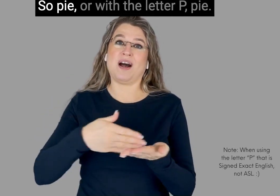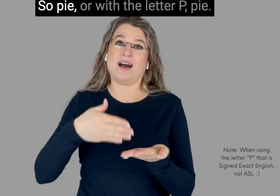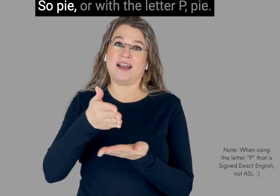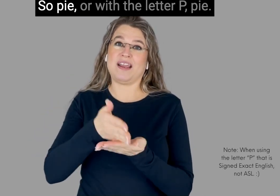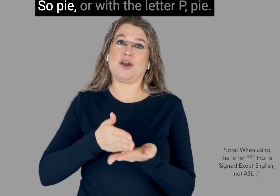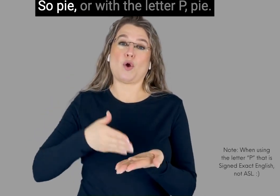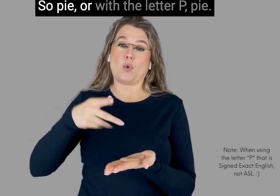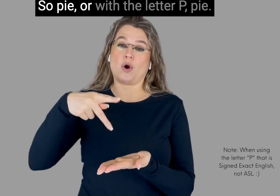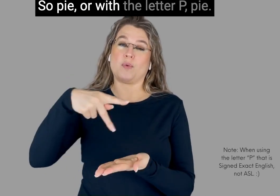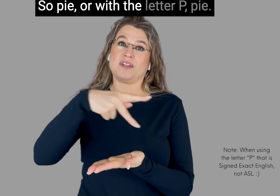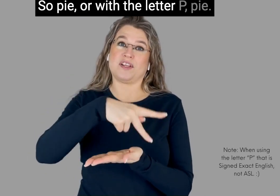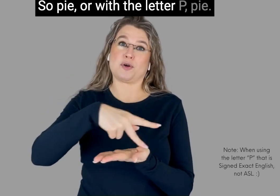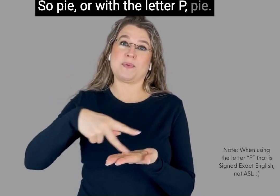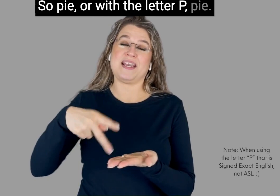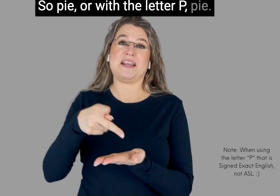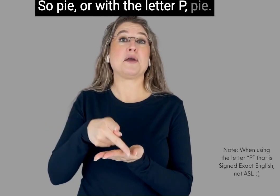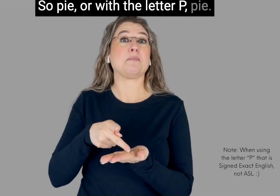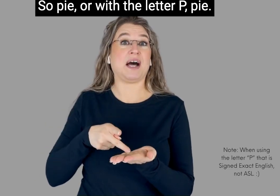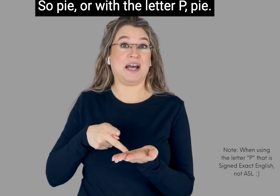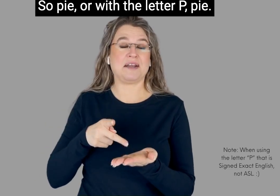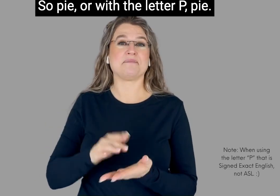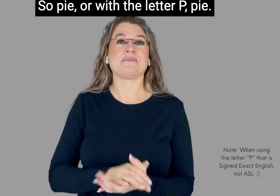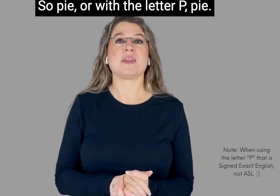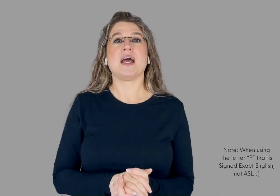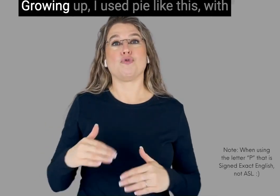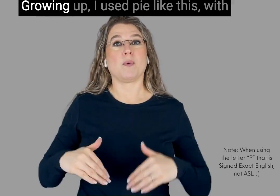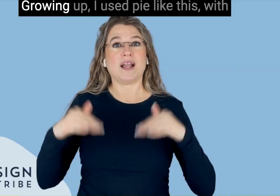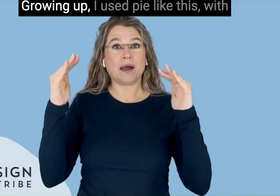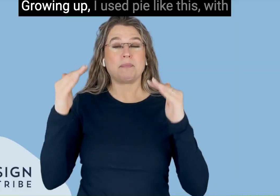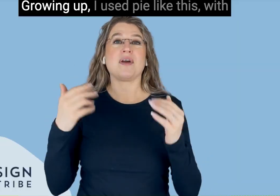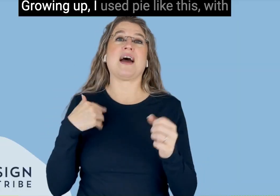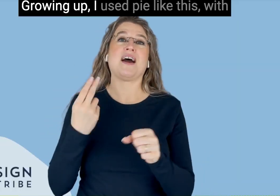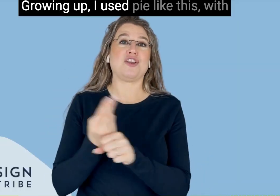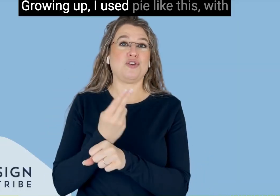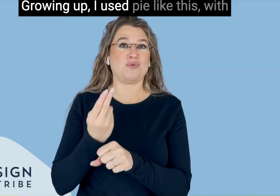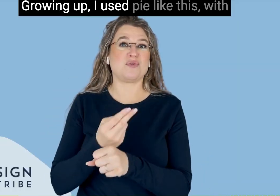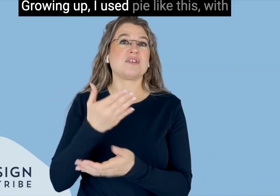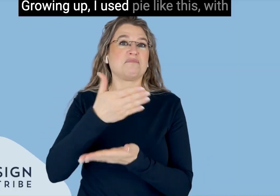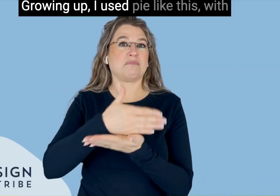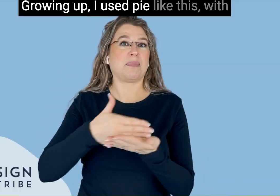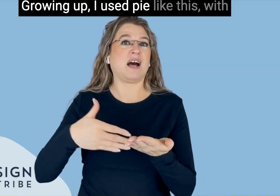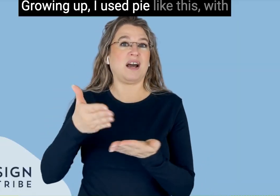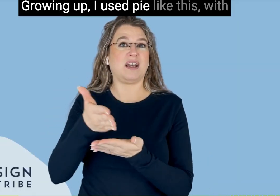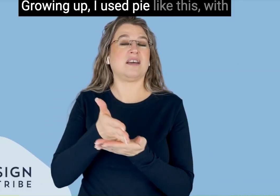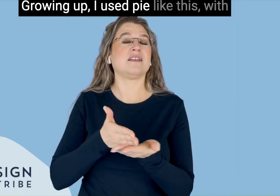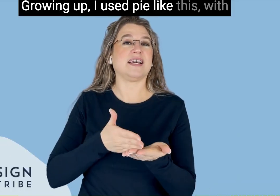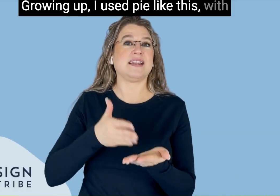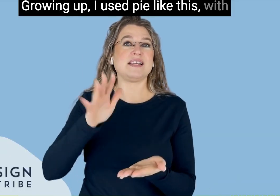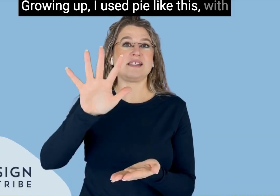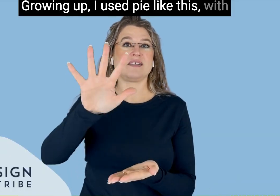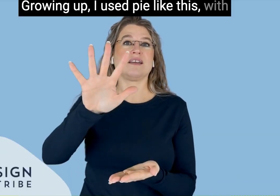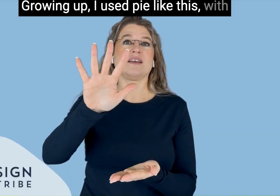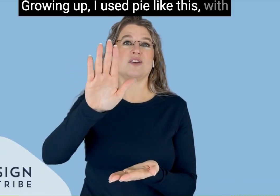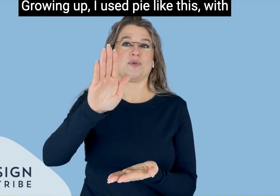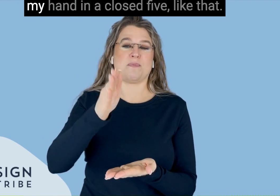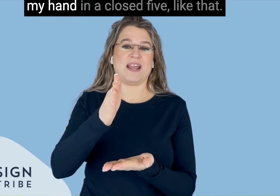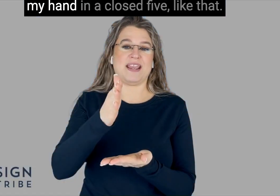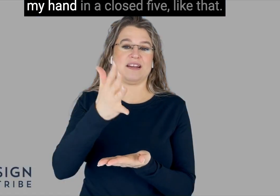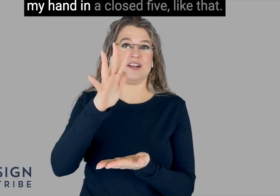pie or with the letter P, pie. Growing up, I used pie like this with my hand in a